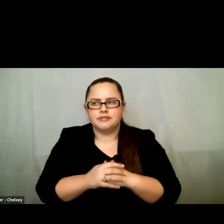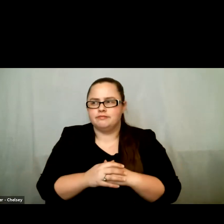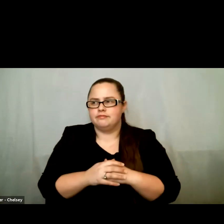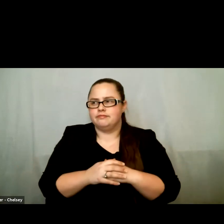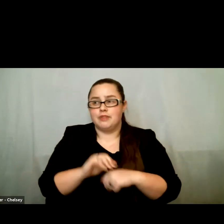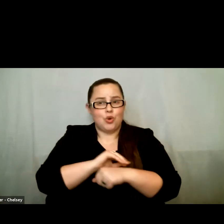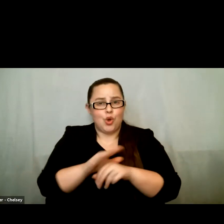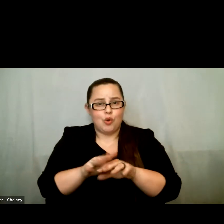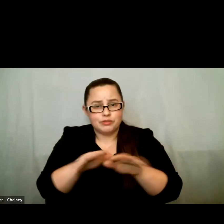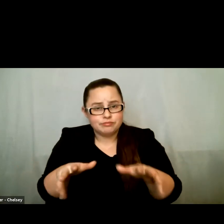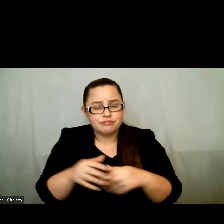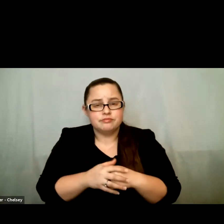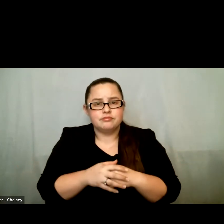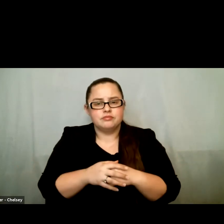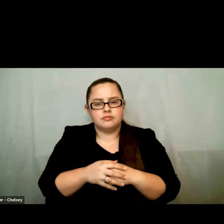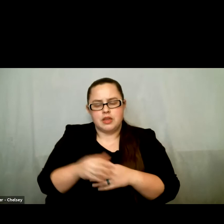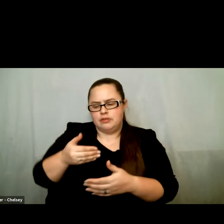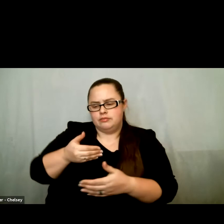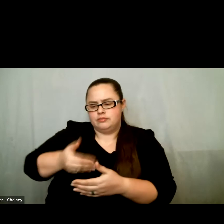COVID-19. Towards the end of the call,